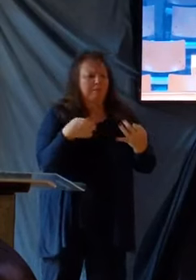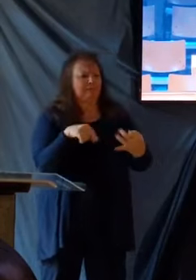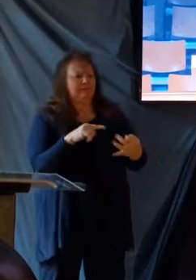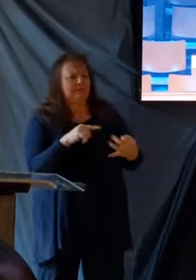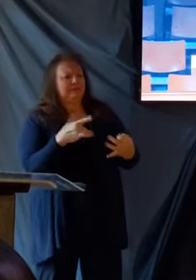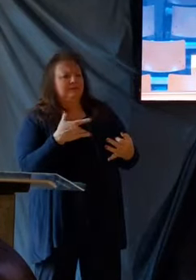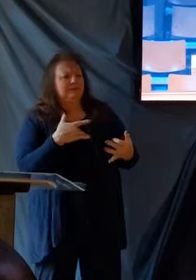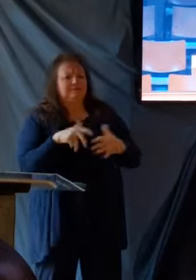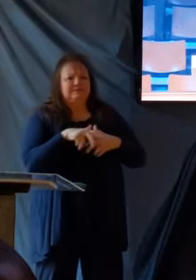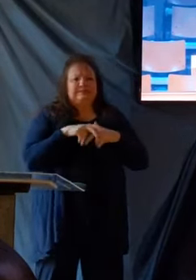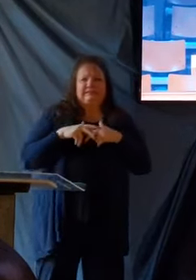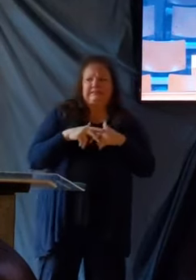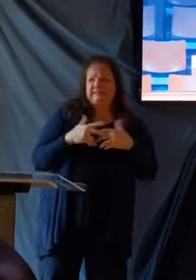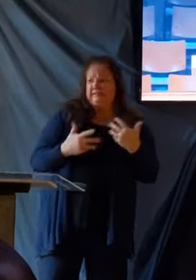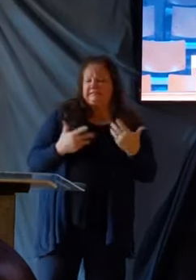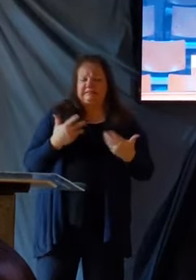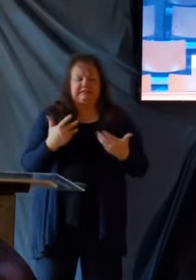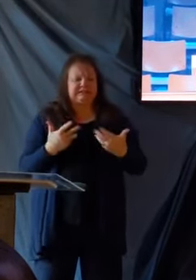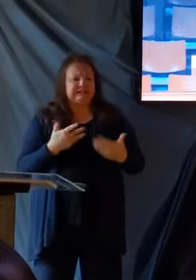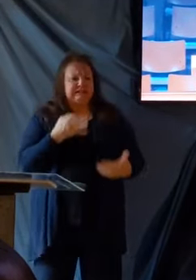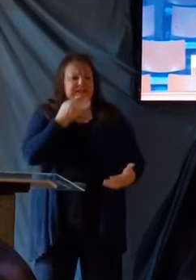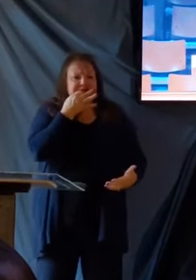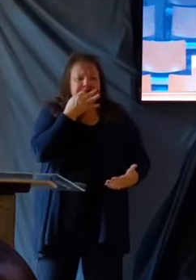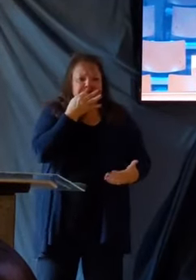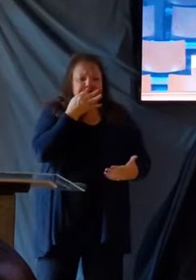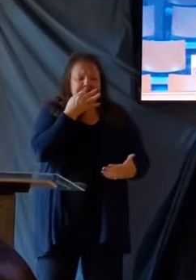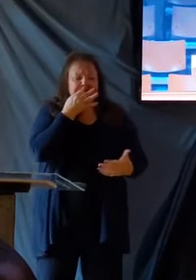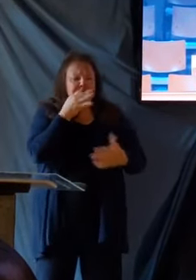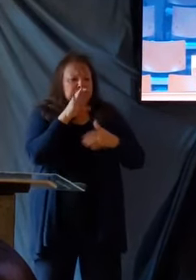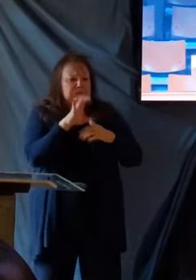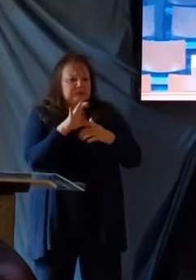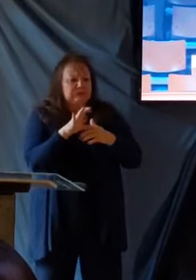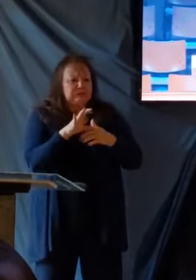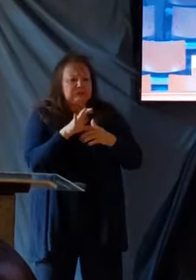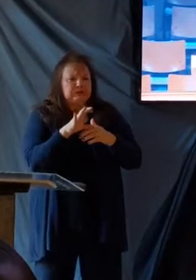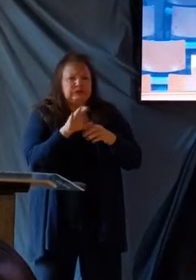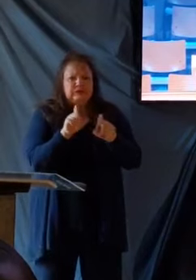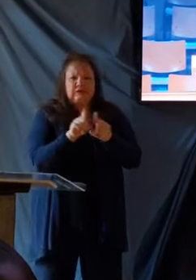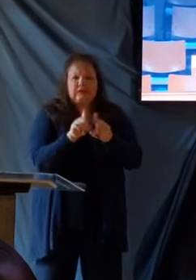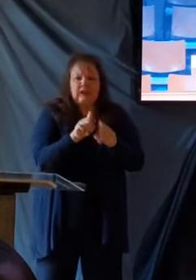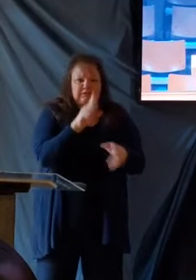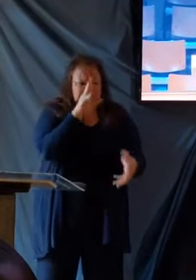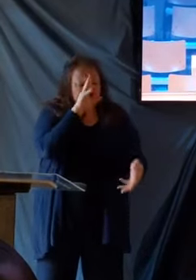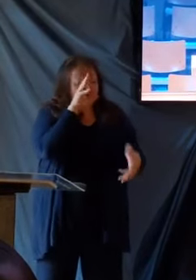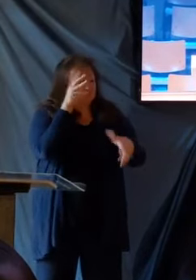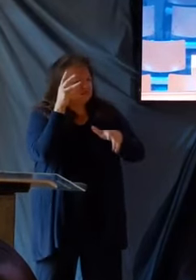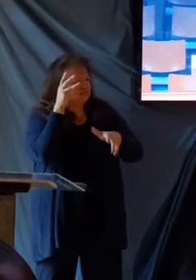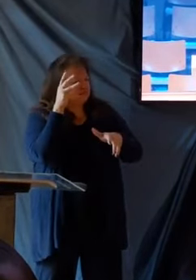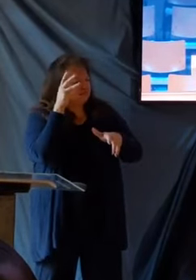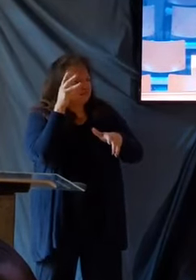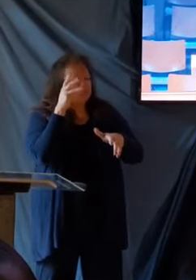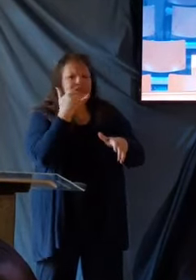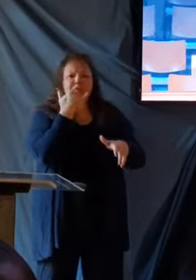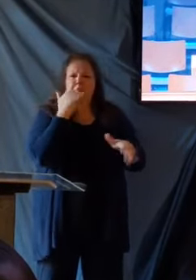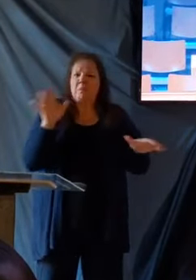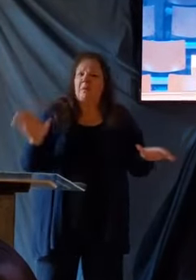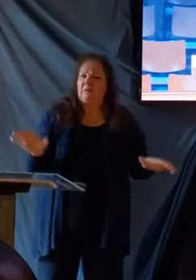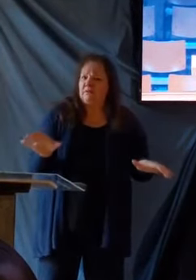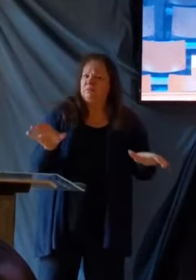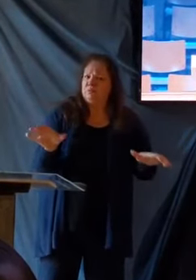at unrest, and then pretty soon the church is brought into confusion and improper